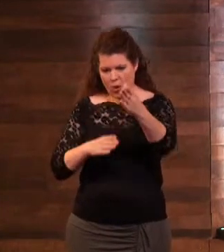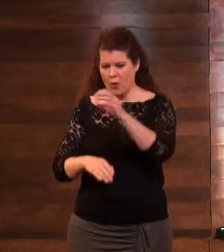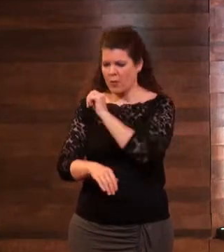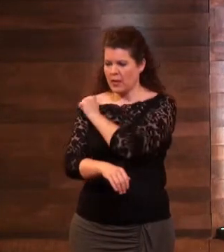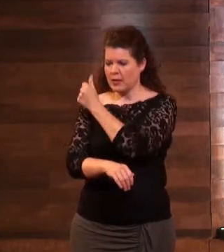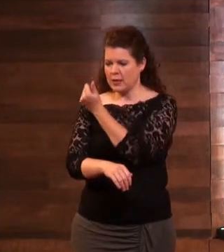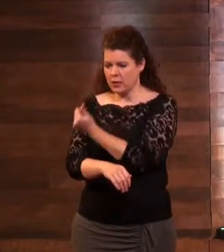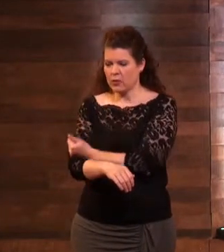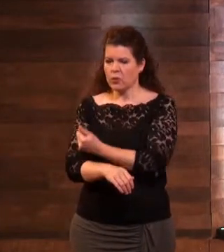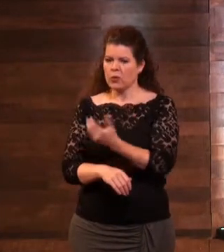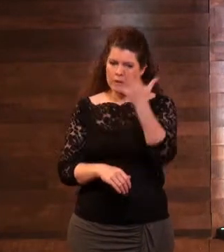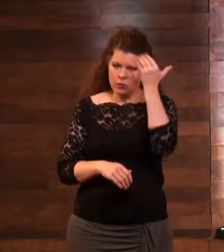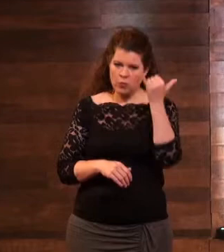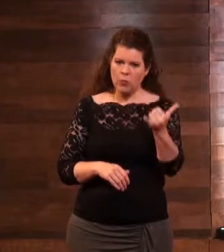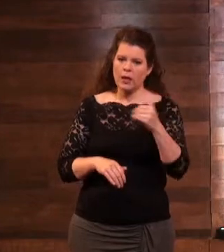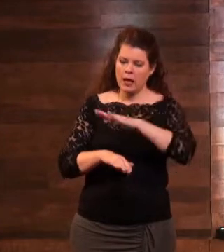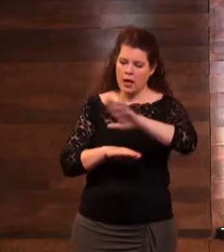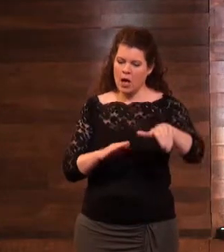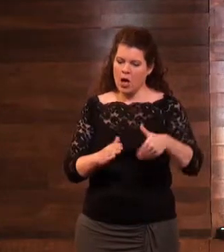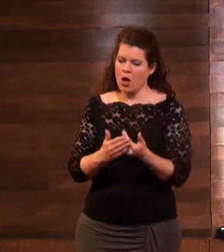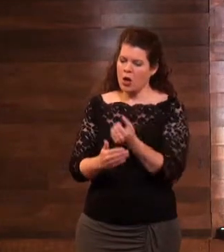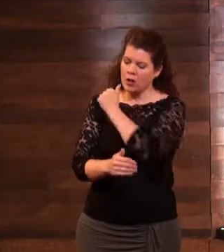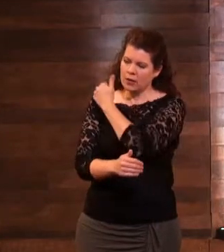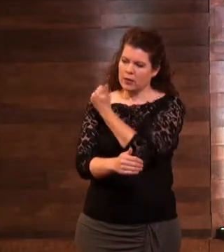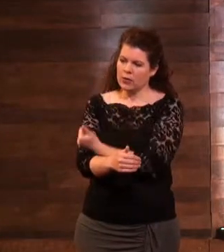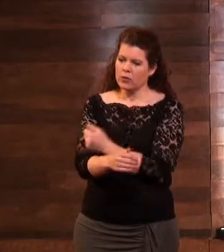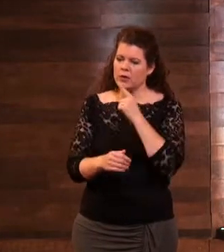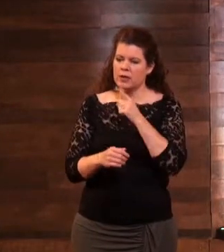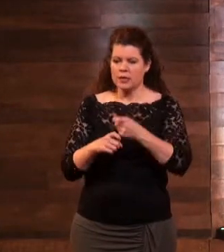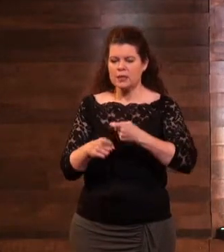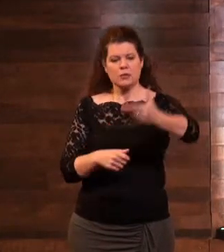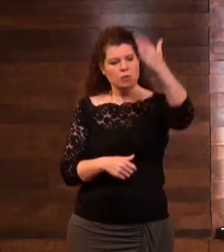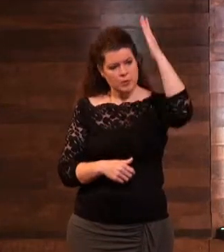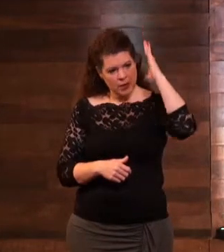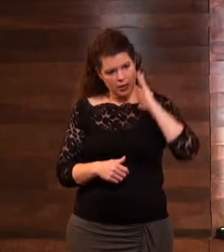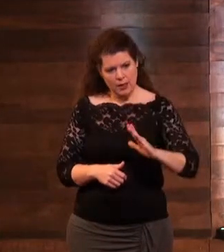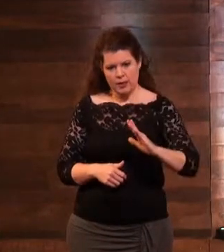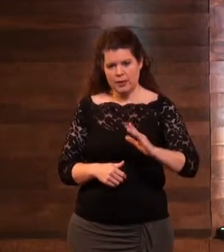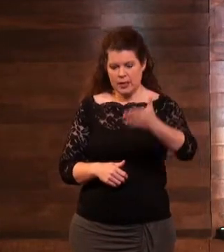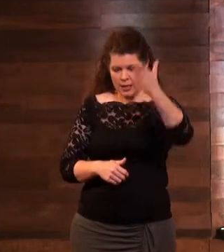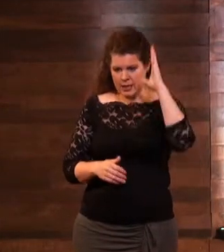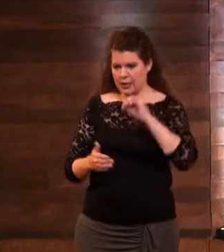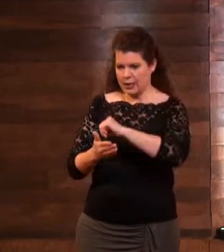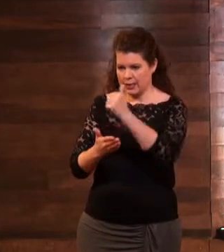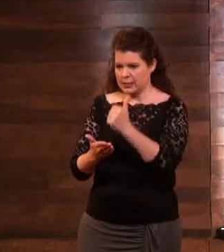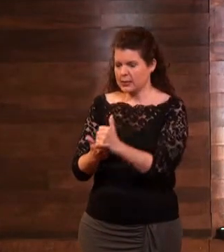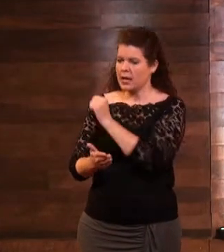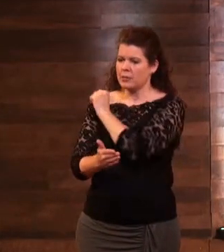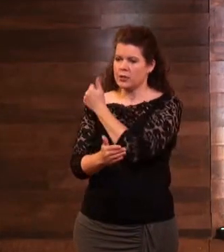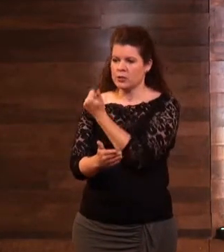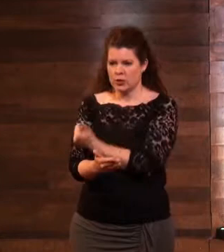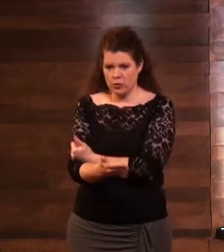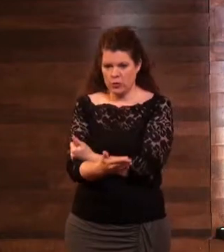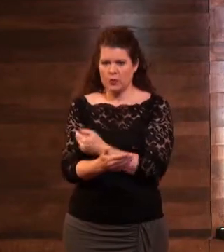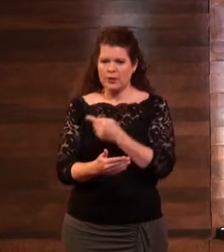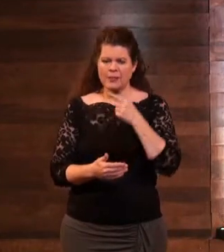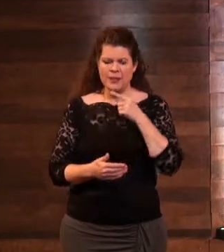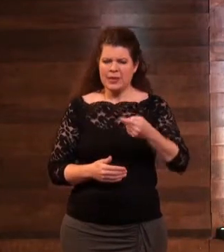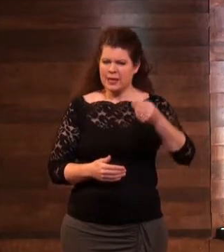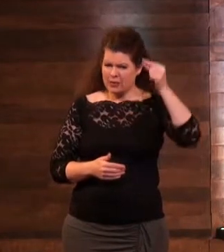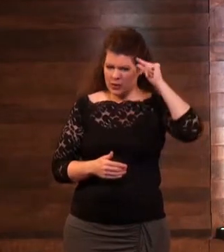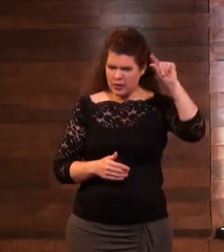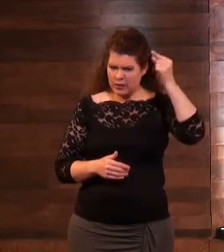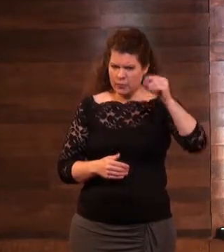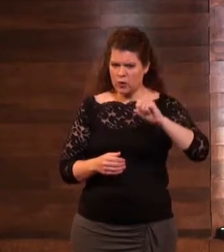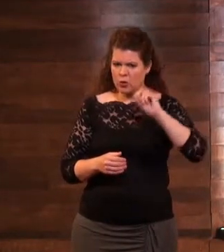from God. And those that exist have been instituted by God. Whether it's in a government context or a corporate